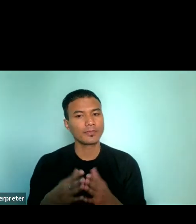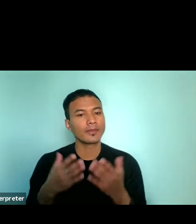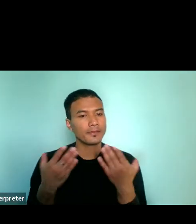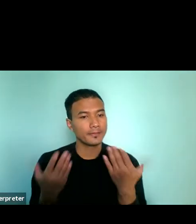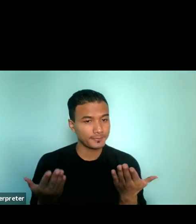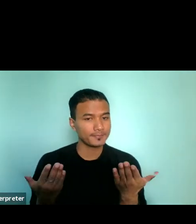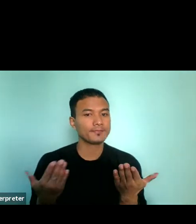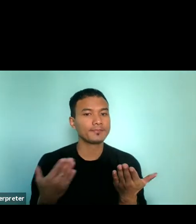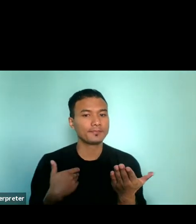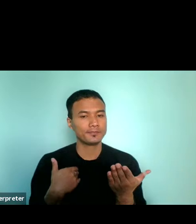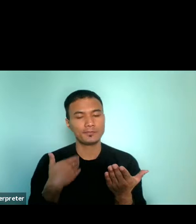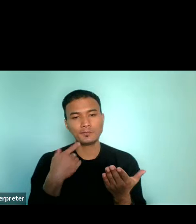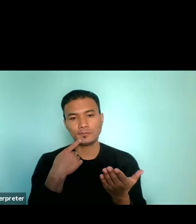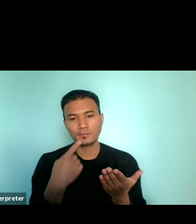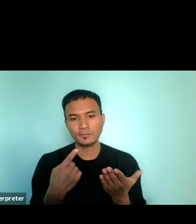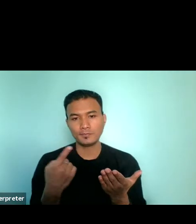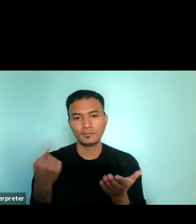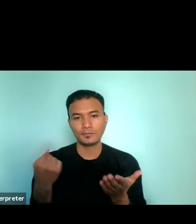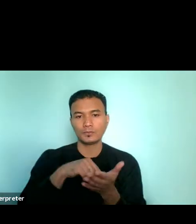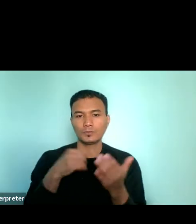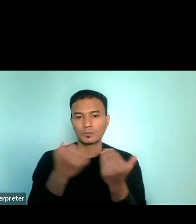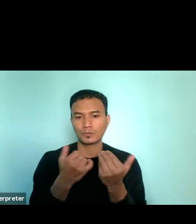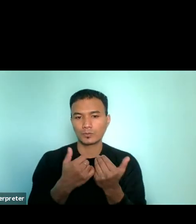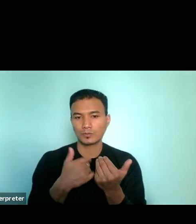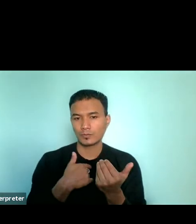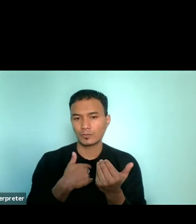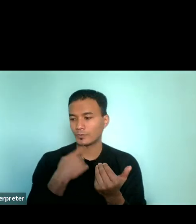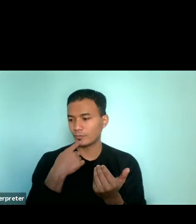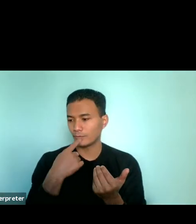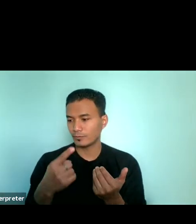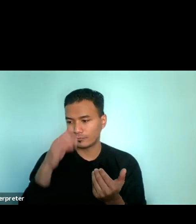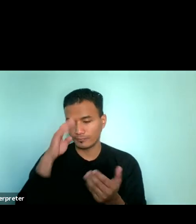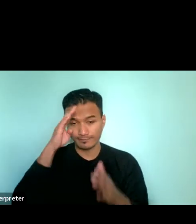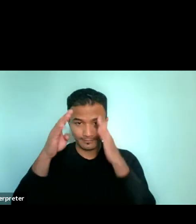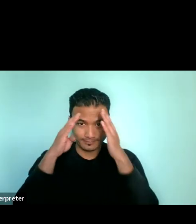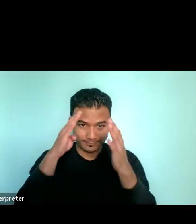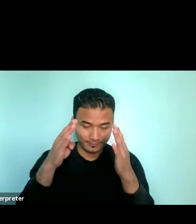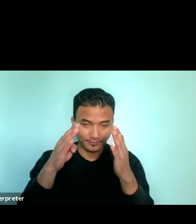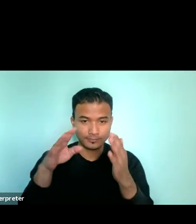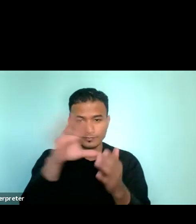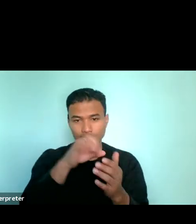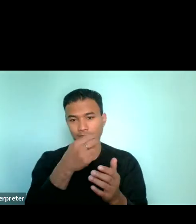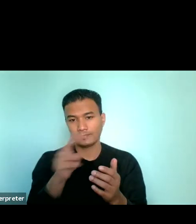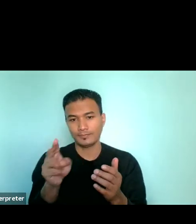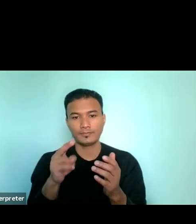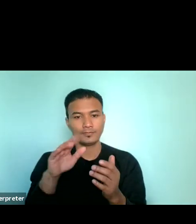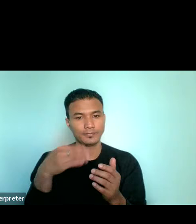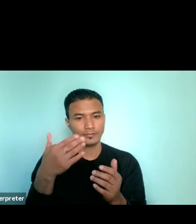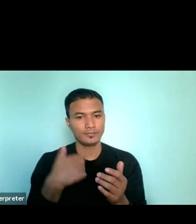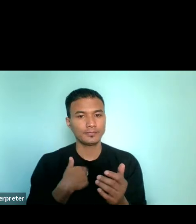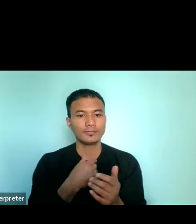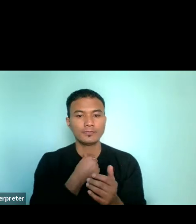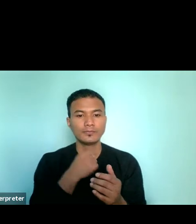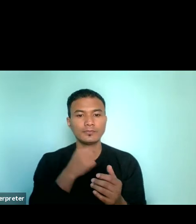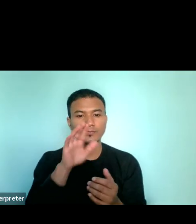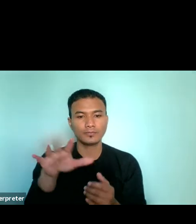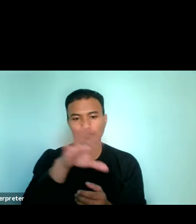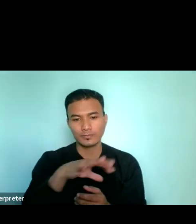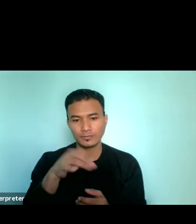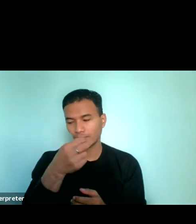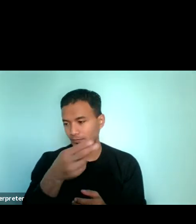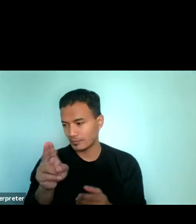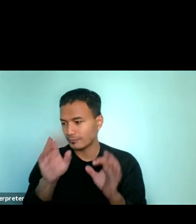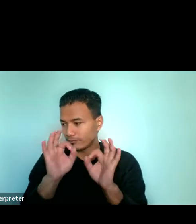I just like to begin with the saying like good afternoon, yeah, everyone. I believe all of us are in Asia,